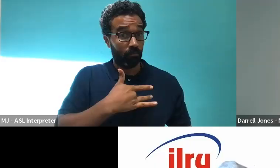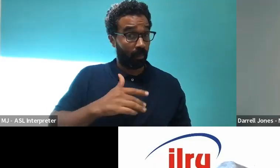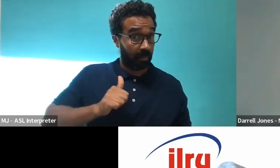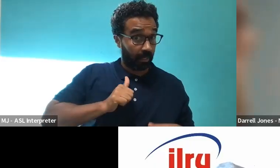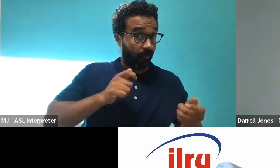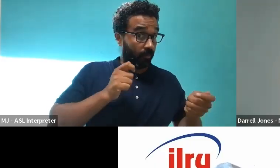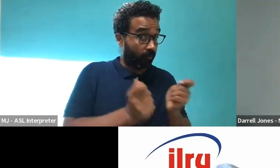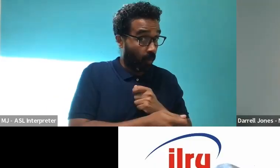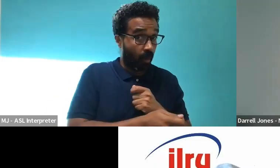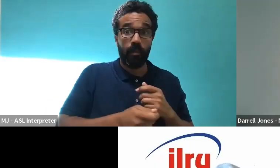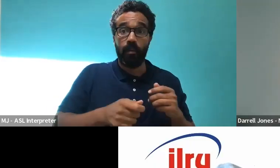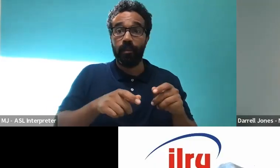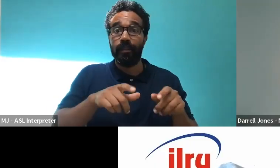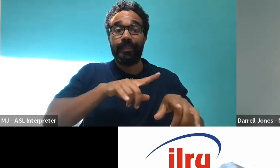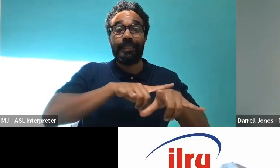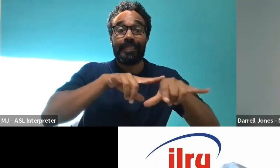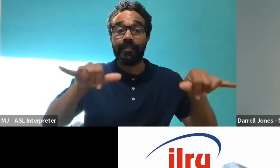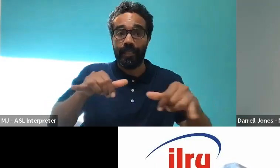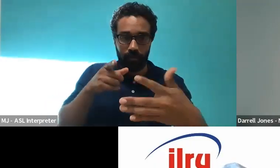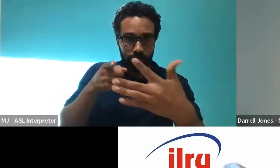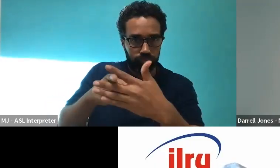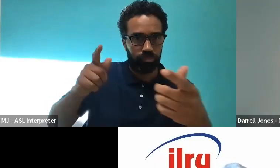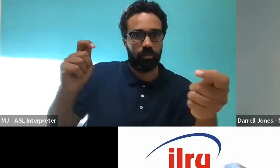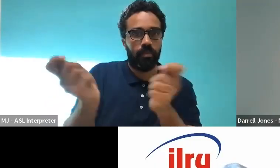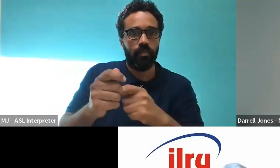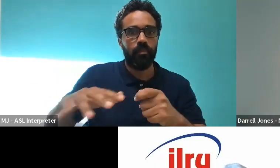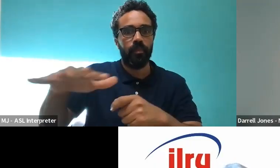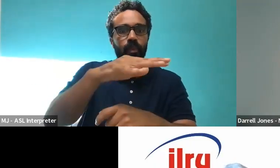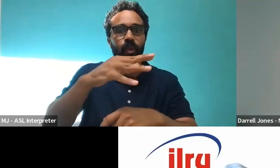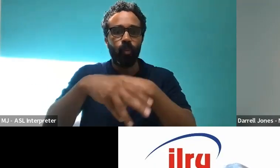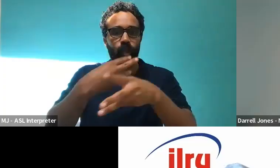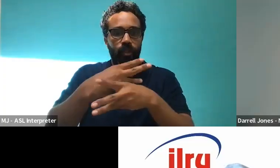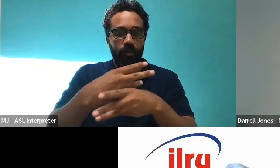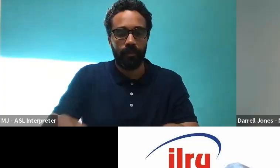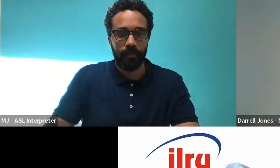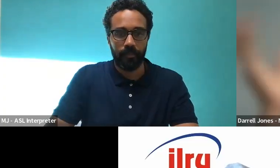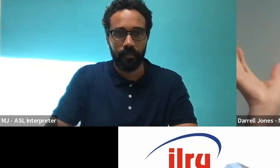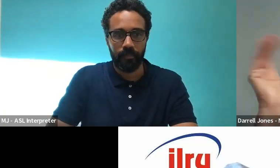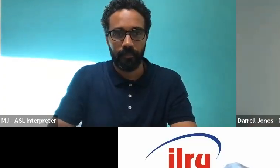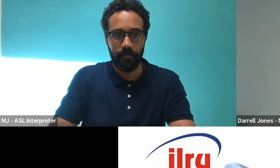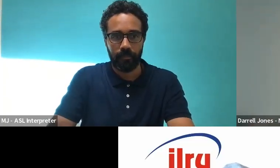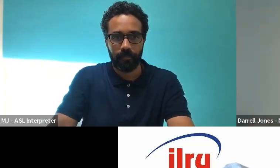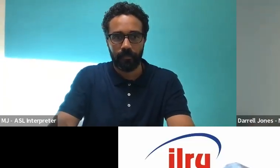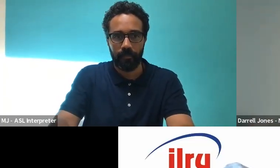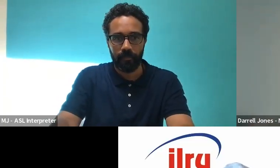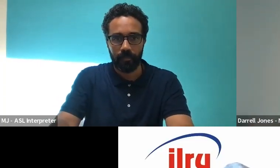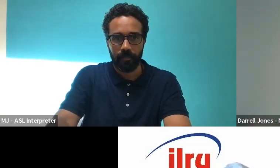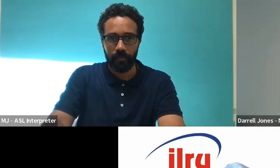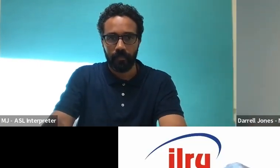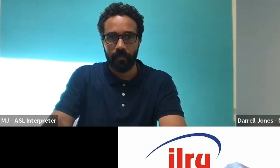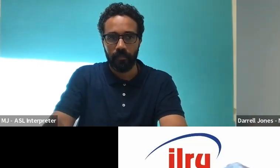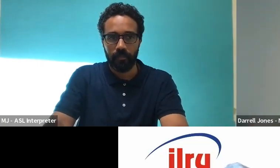So it was clear how it was operating in the larger world. So that,